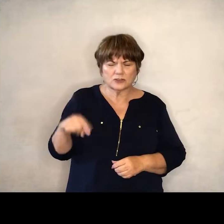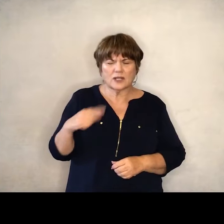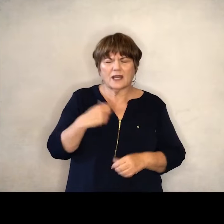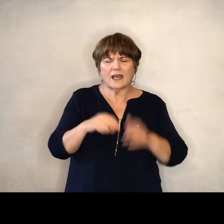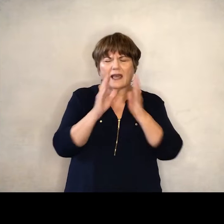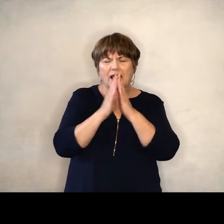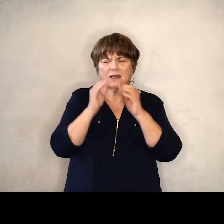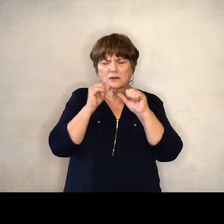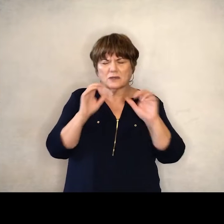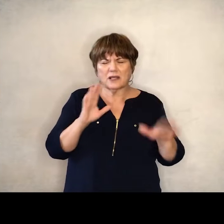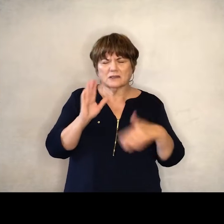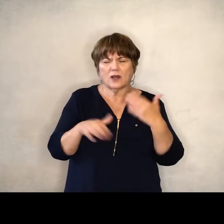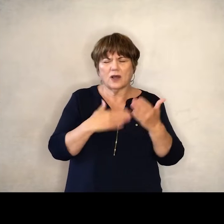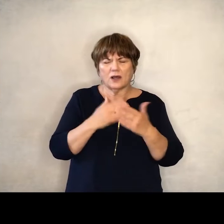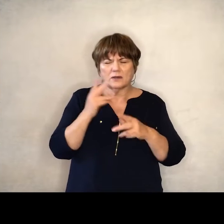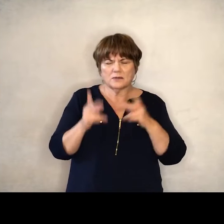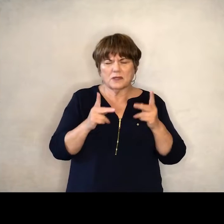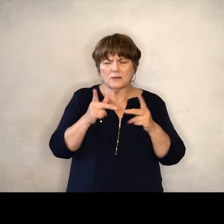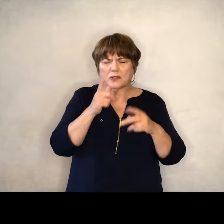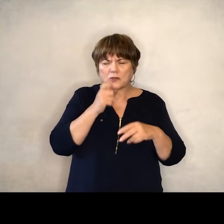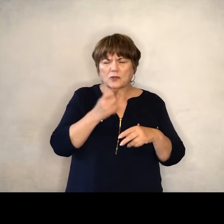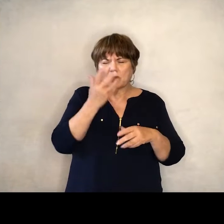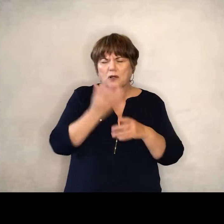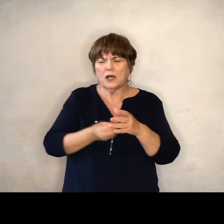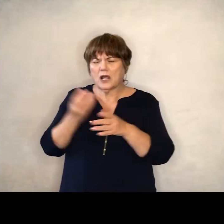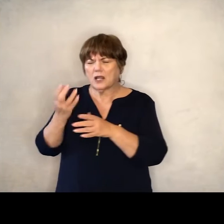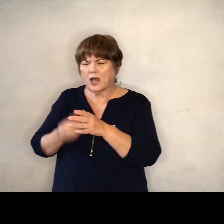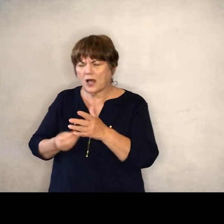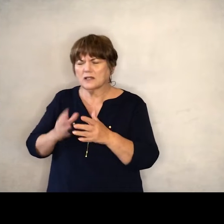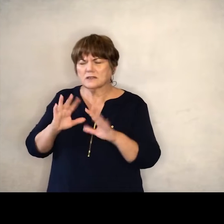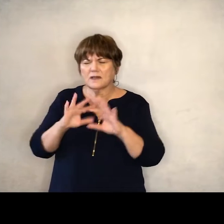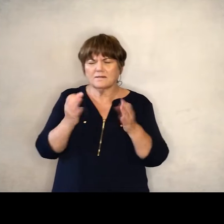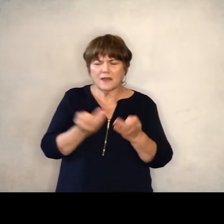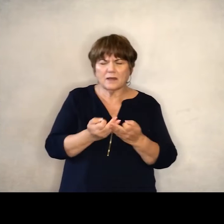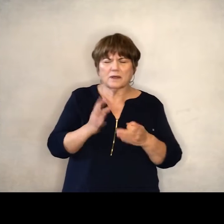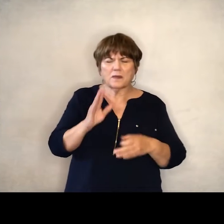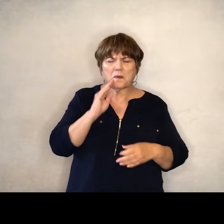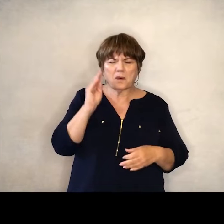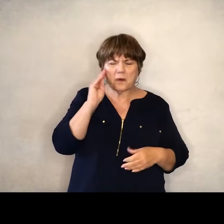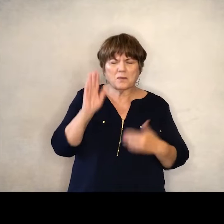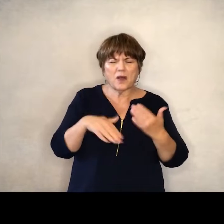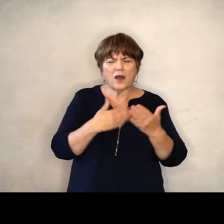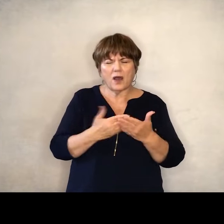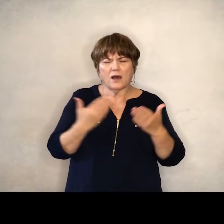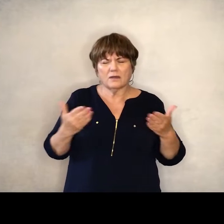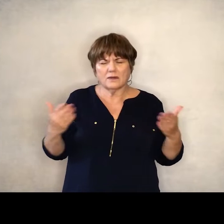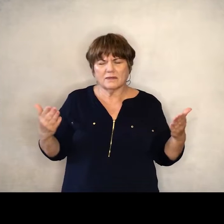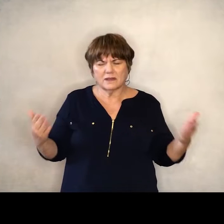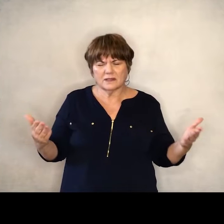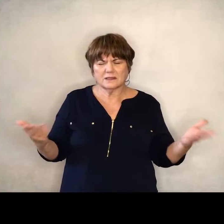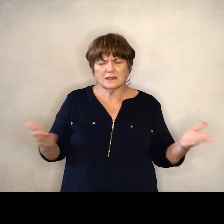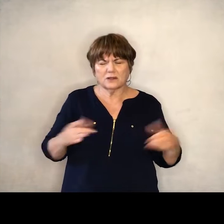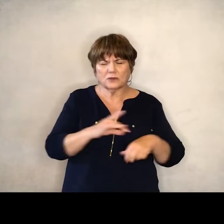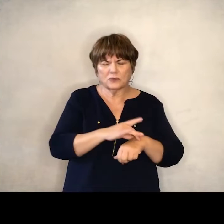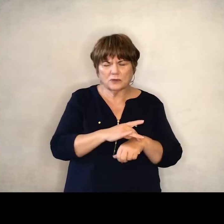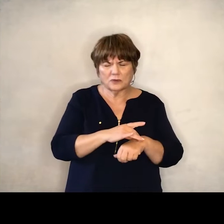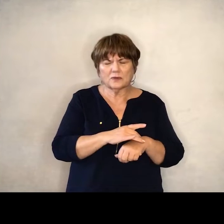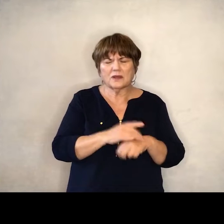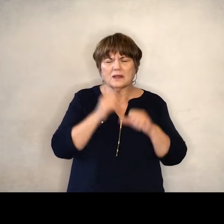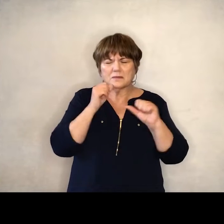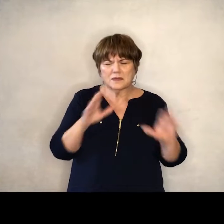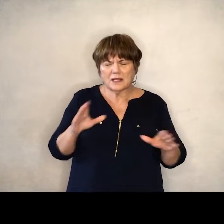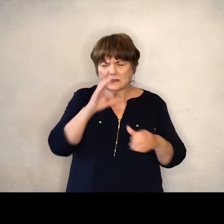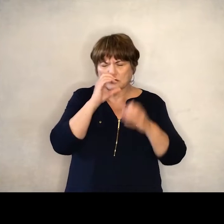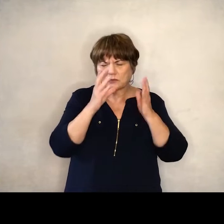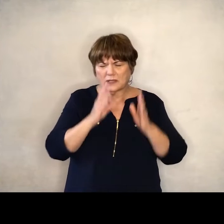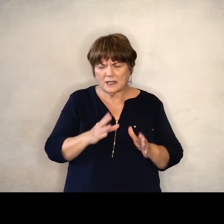all those who have lost family members, their homes, and all of their worldly possessions. Bless those strangers who have stepped up